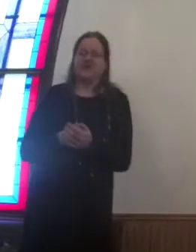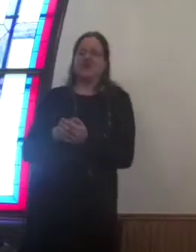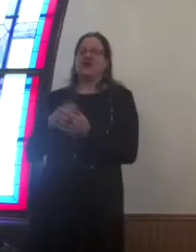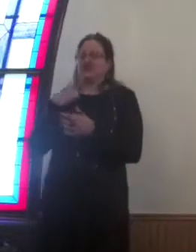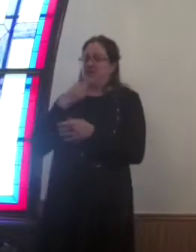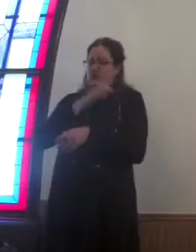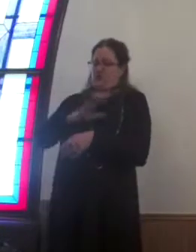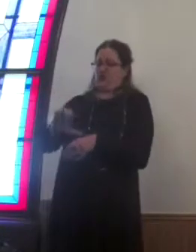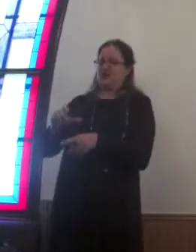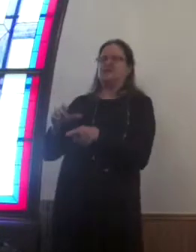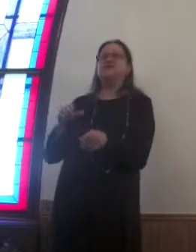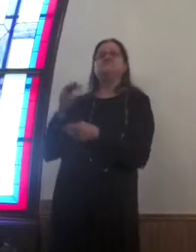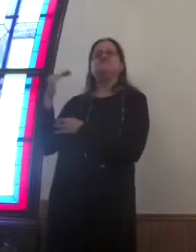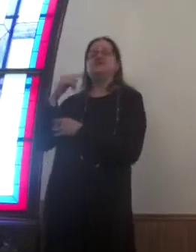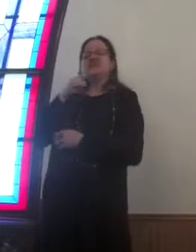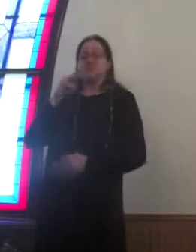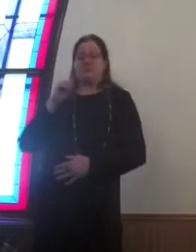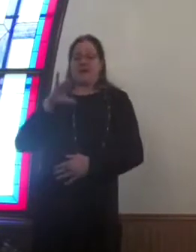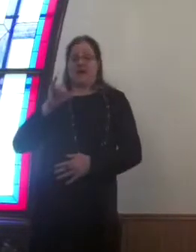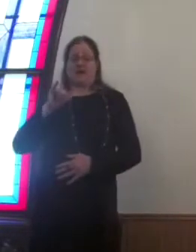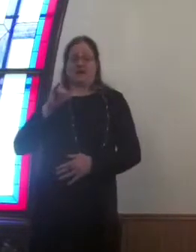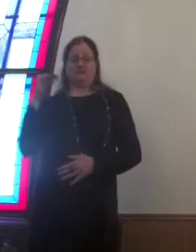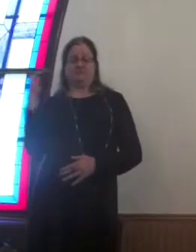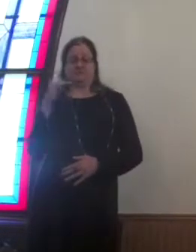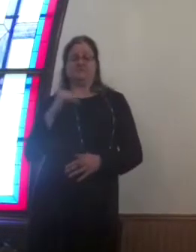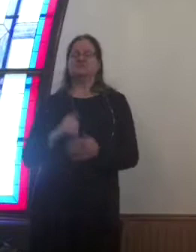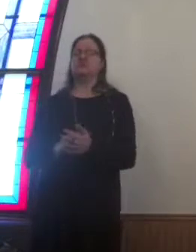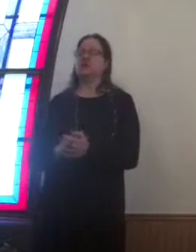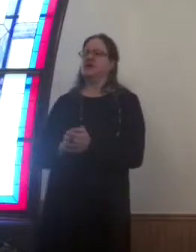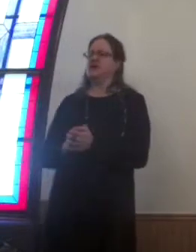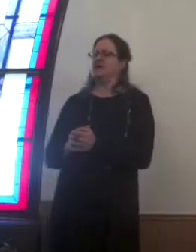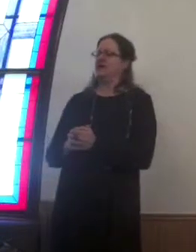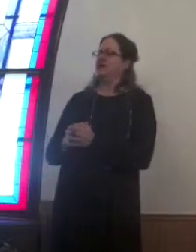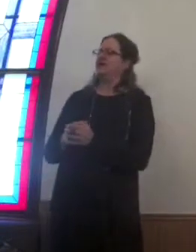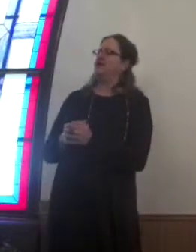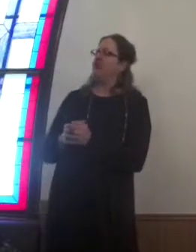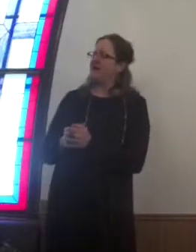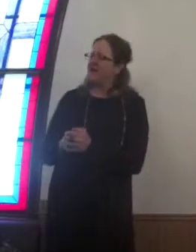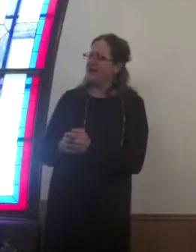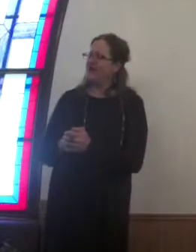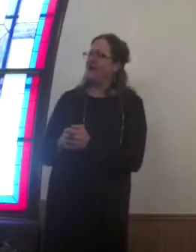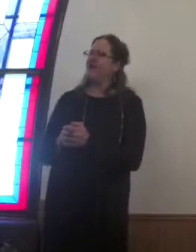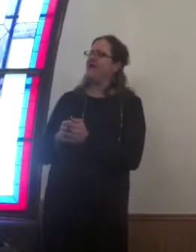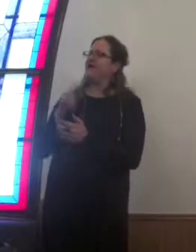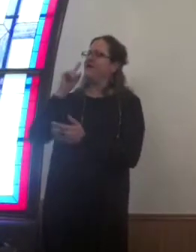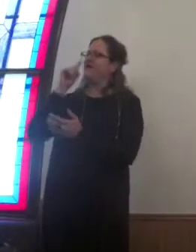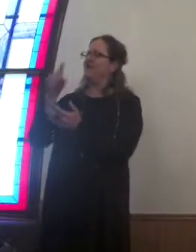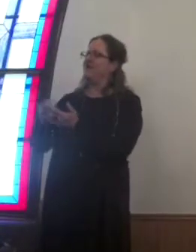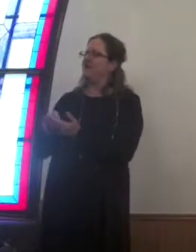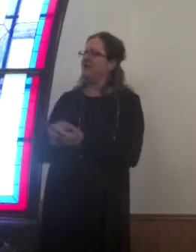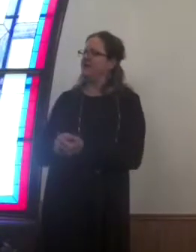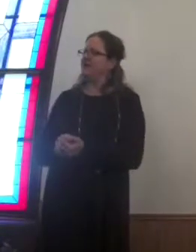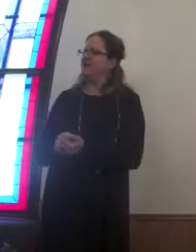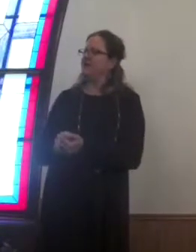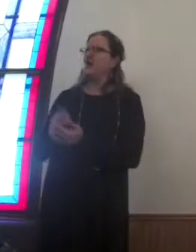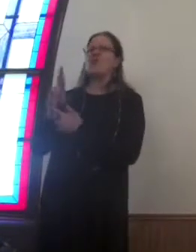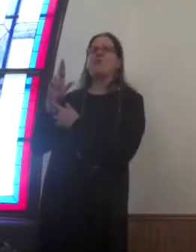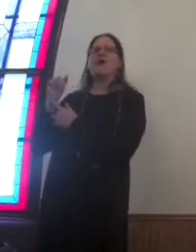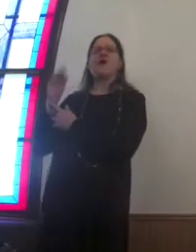first name saying, Mary, at which point she recognizes and blurts out, Rabboni,